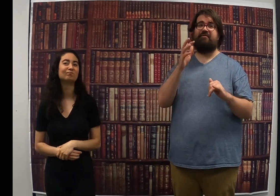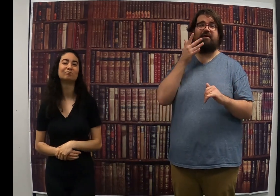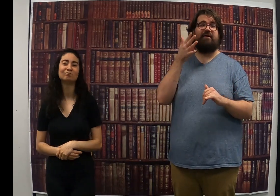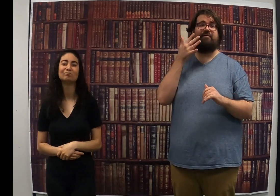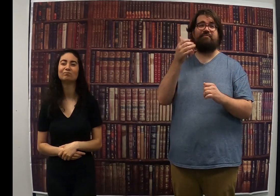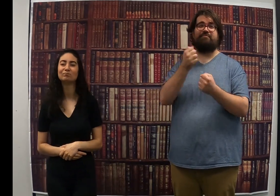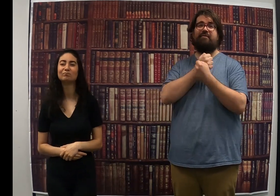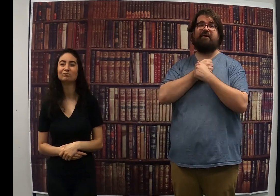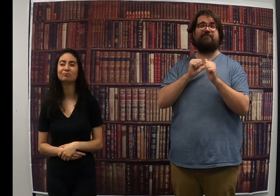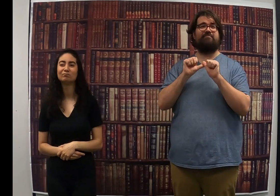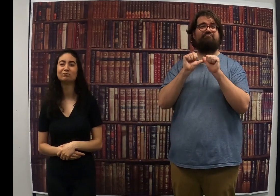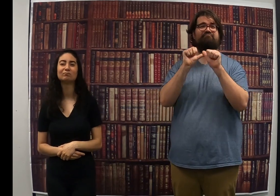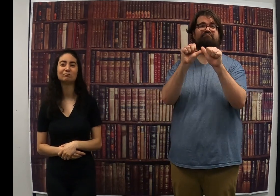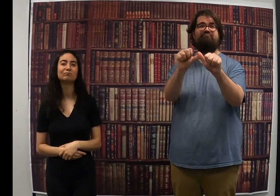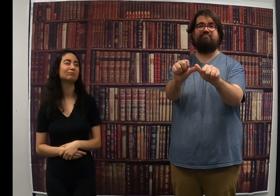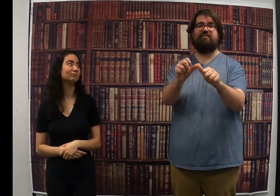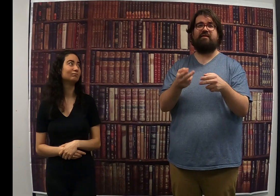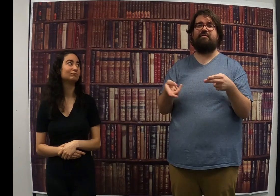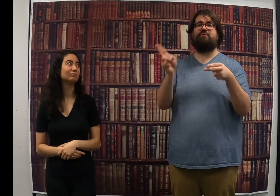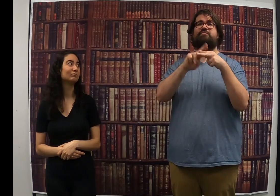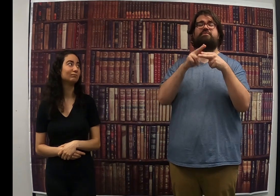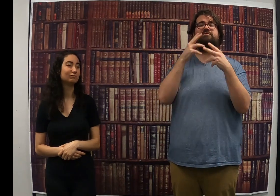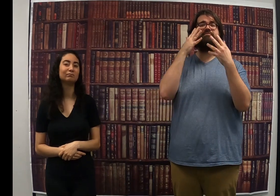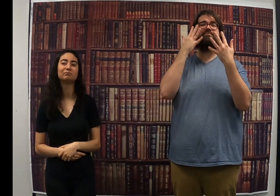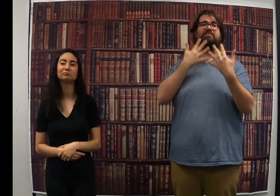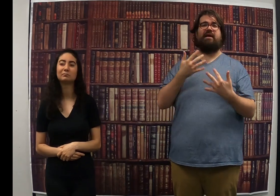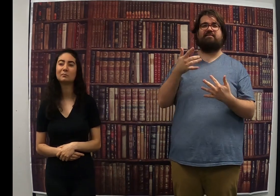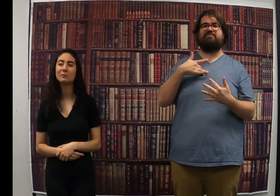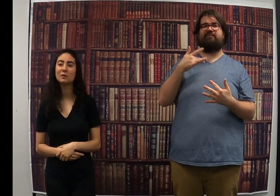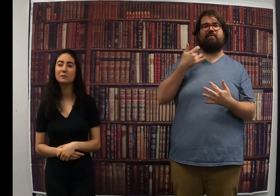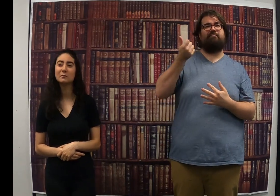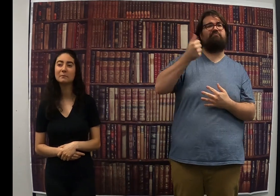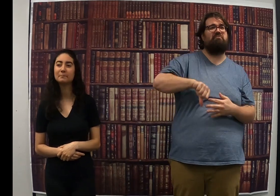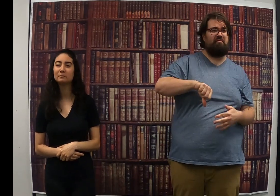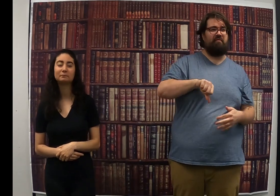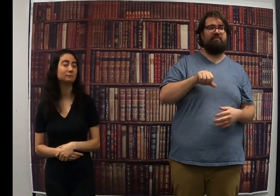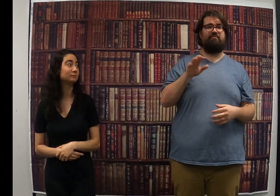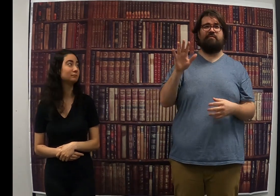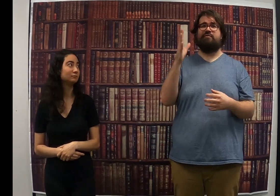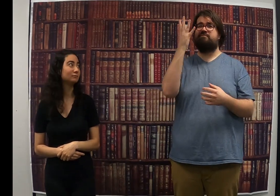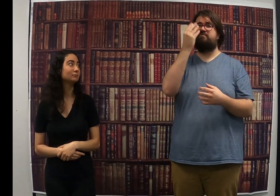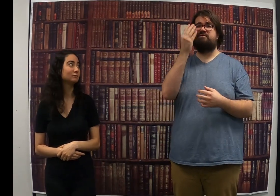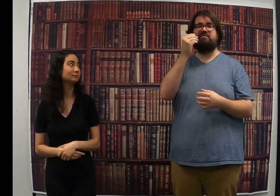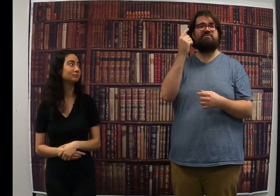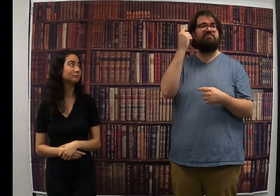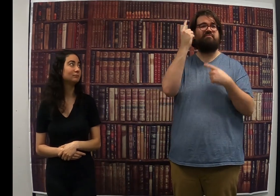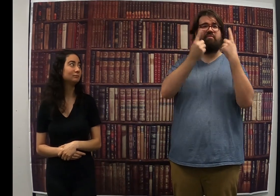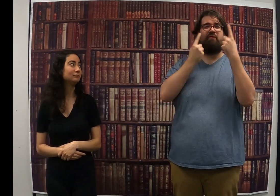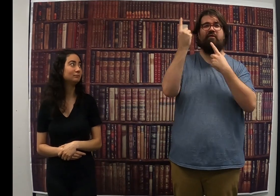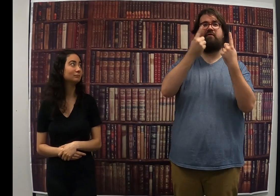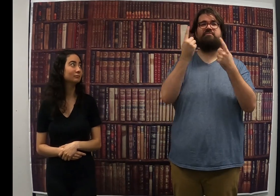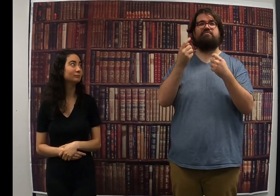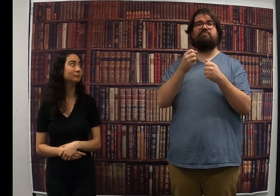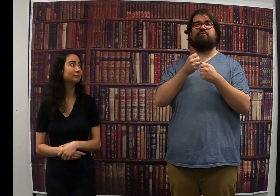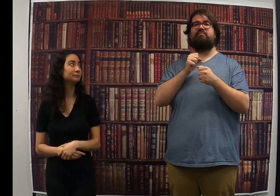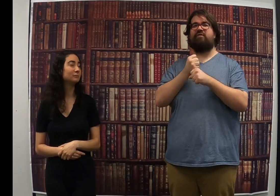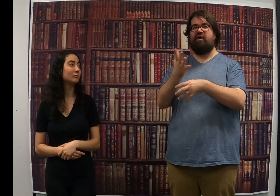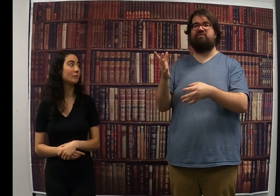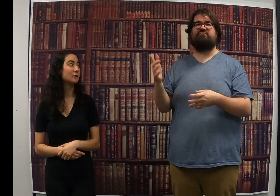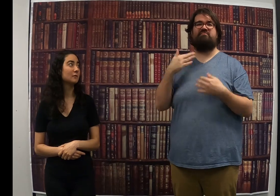And still Echo's love endures, increased by the sadness of rejection. Her sleepless thoughts waste